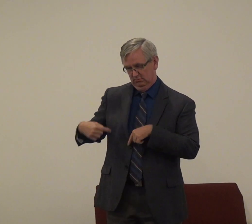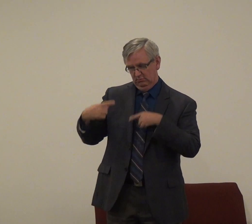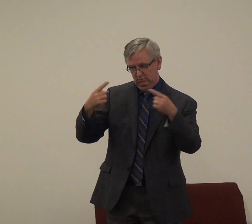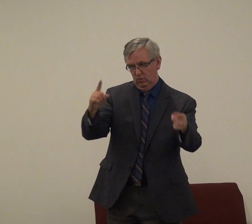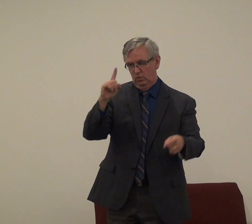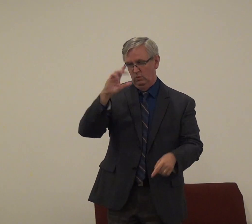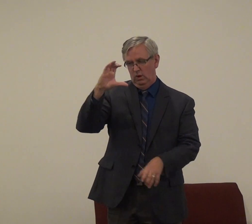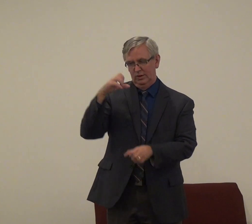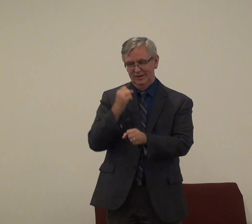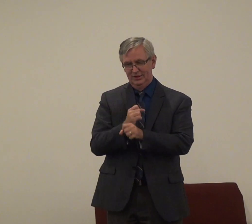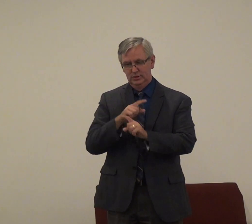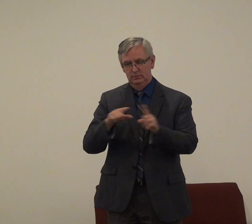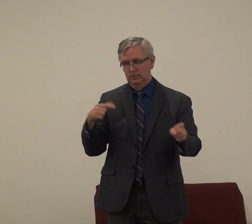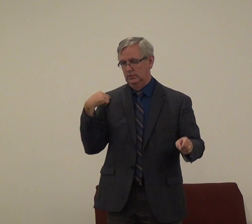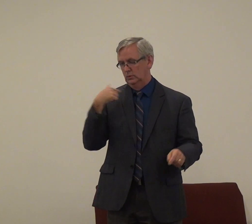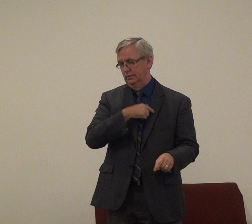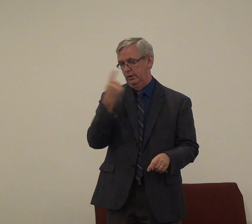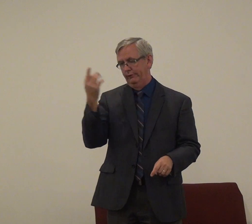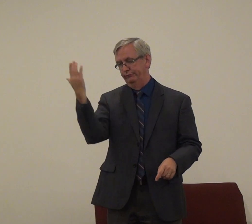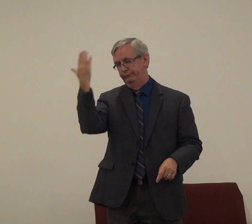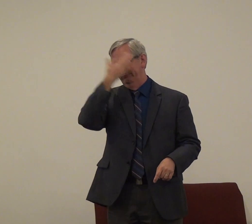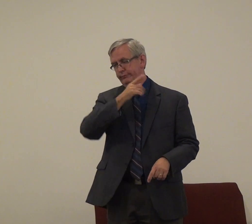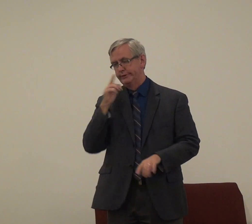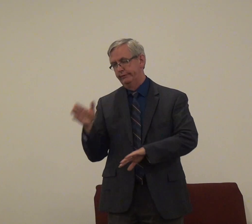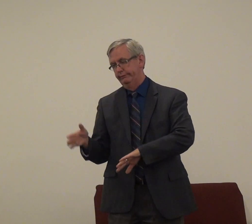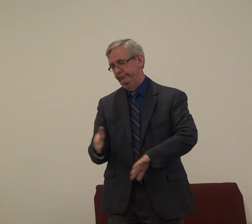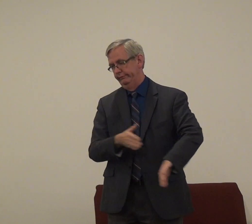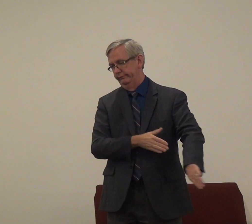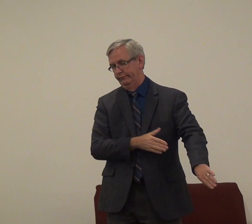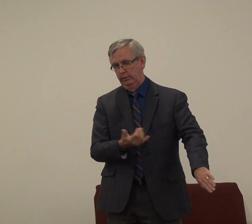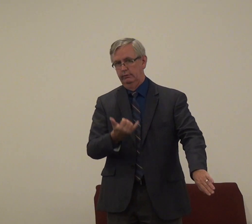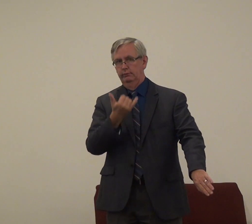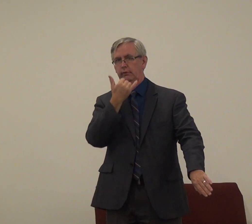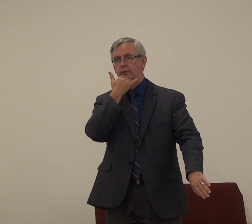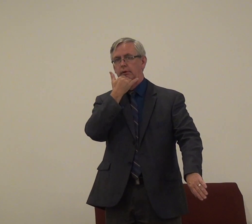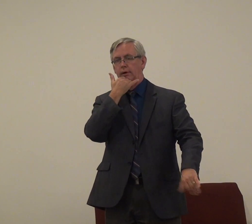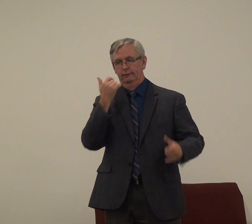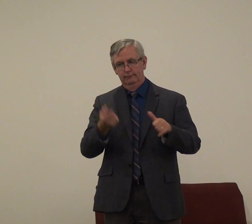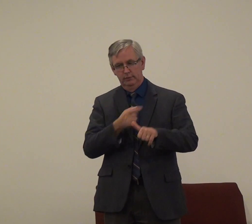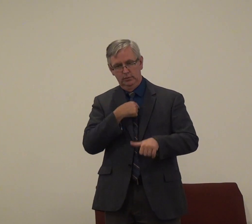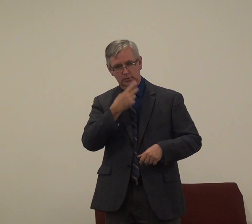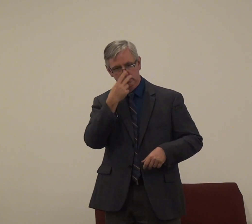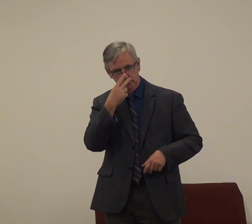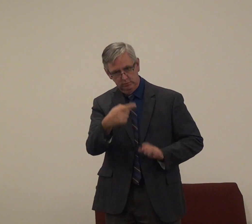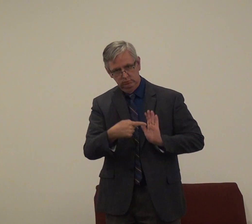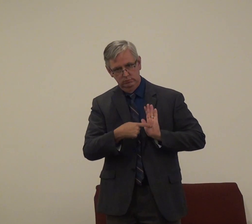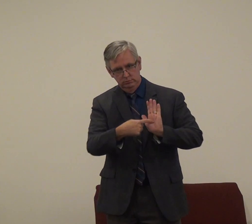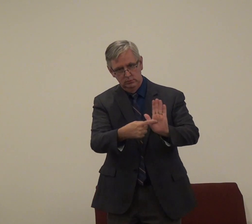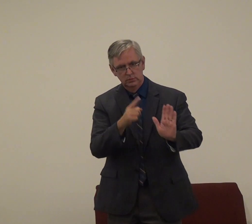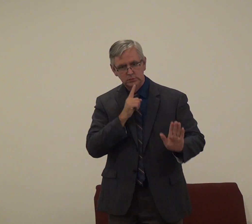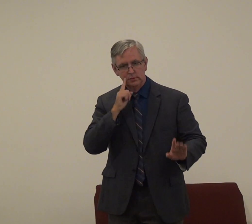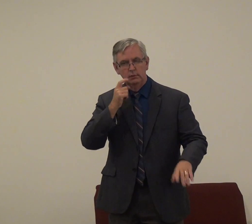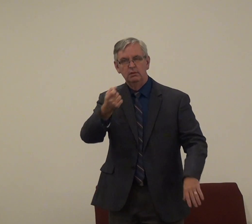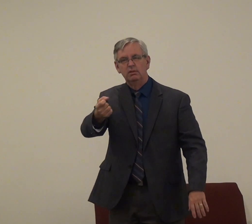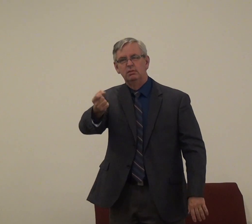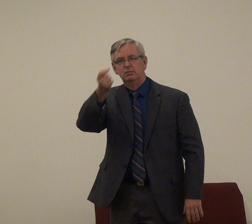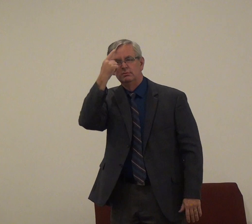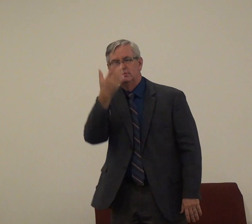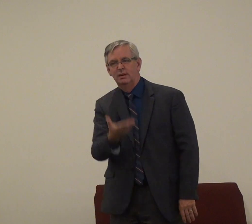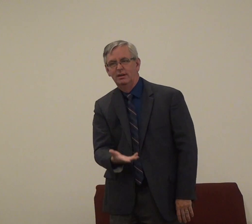you know, missionaries brought the gospel to our island 100 years ago, but we've never tried to reach the deaf. This is the first time